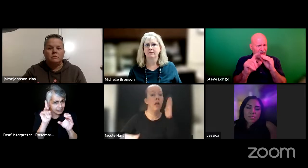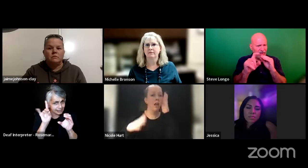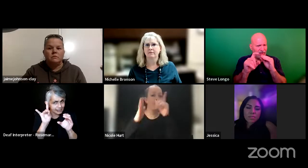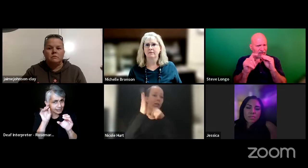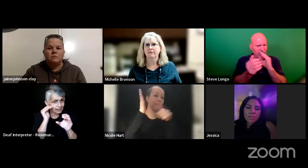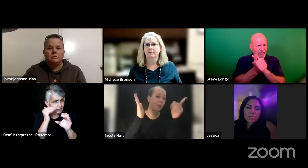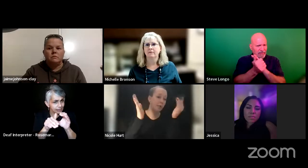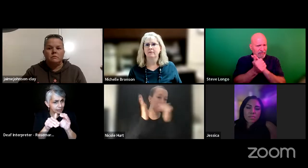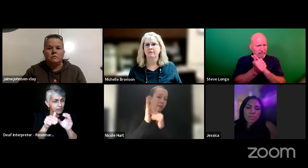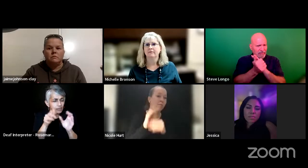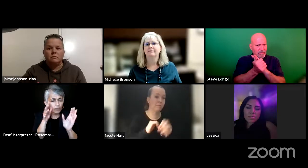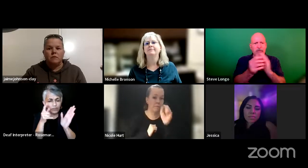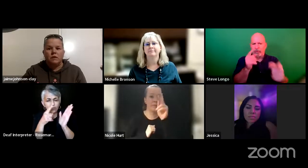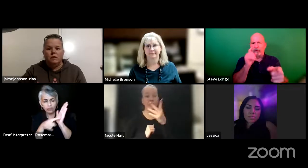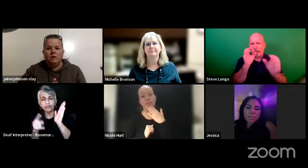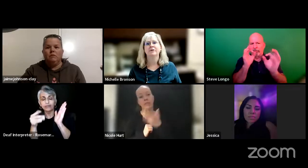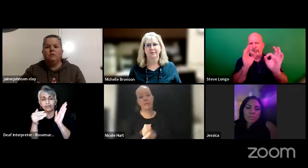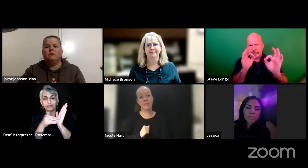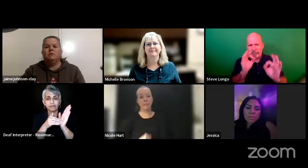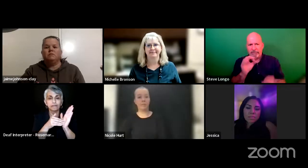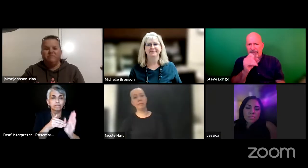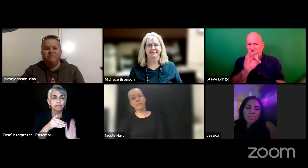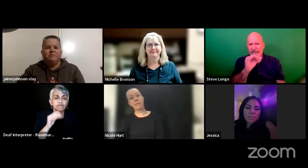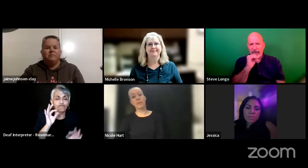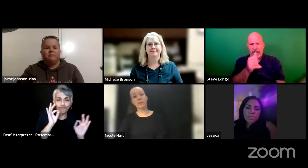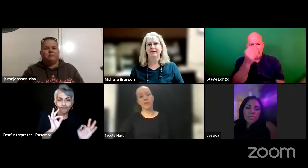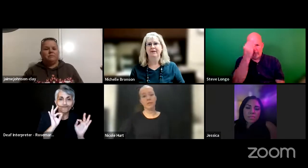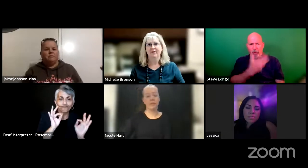Steve Longo saying, didn't I send you an email?